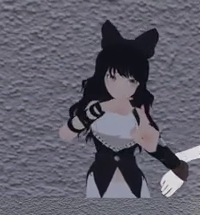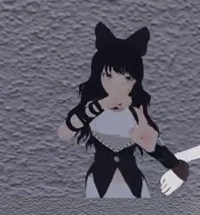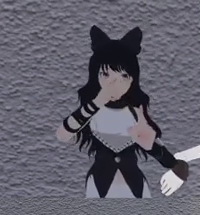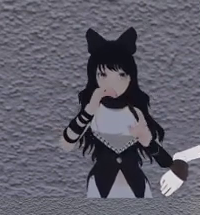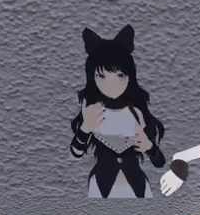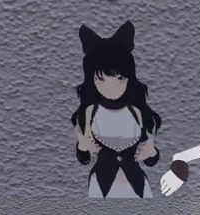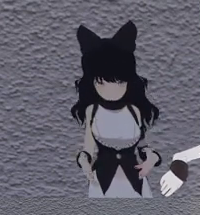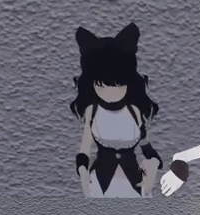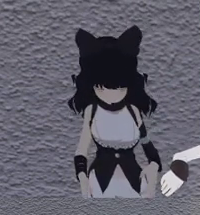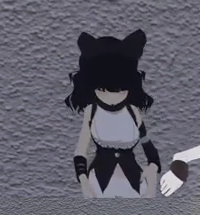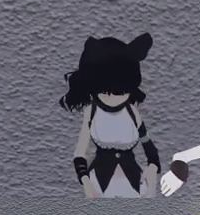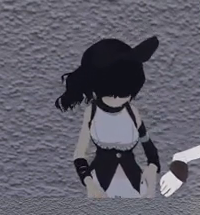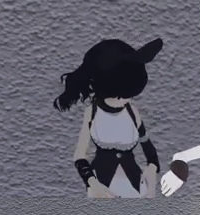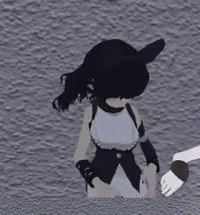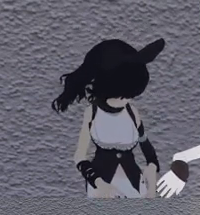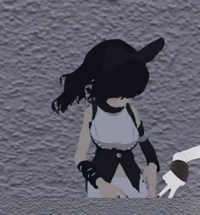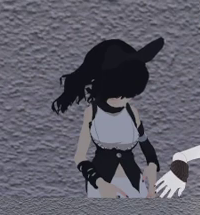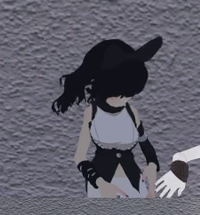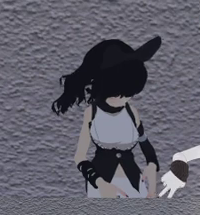trick.